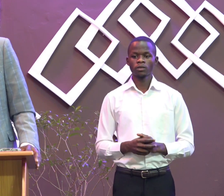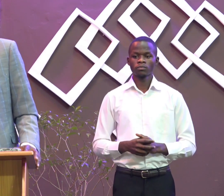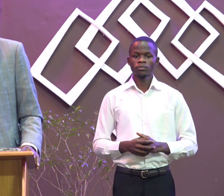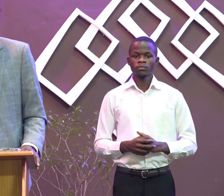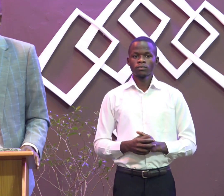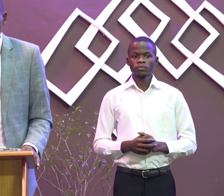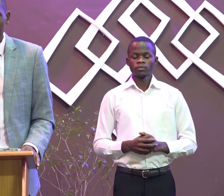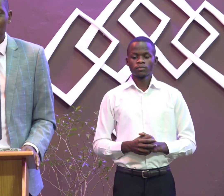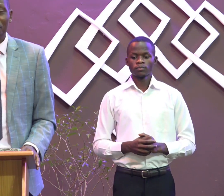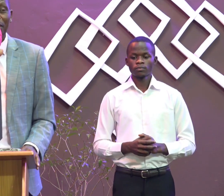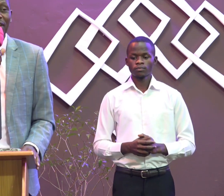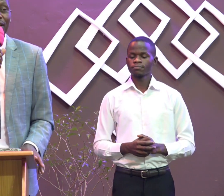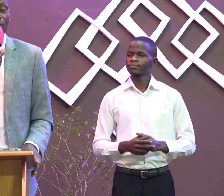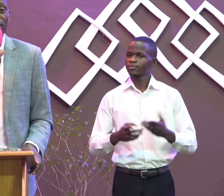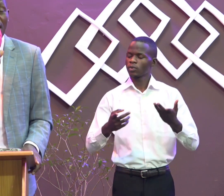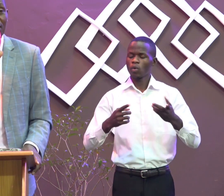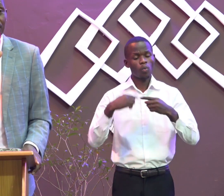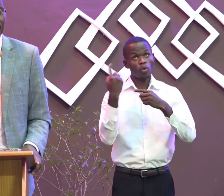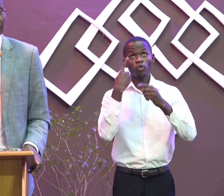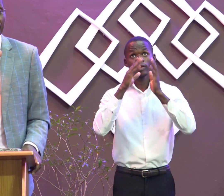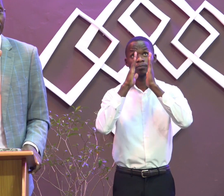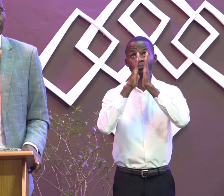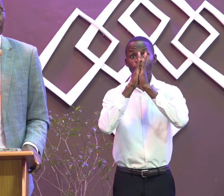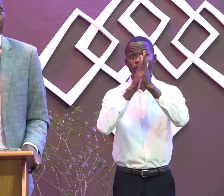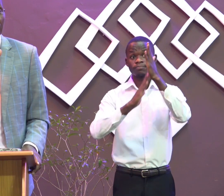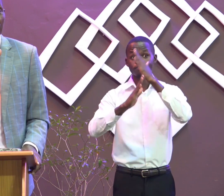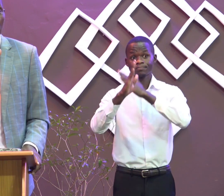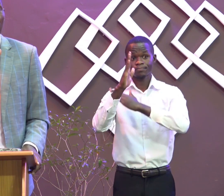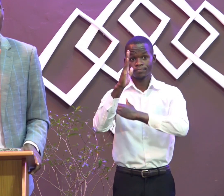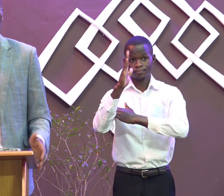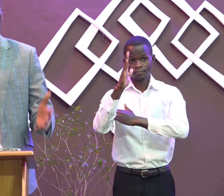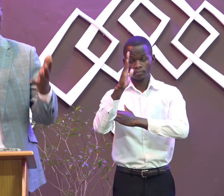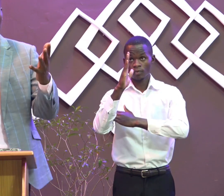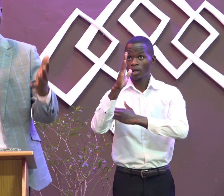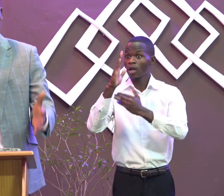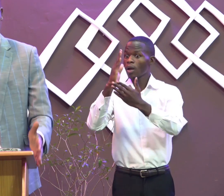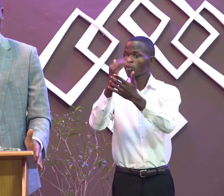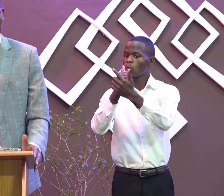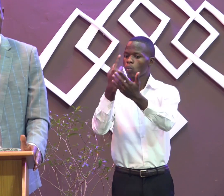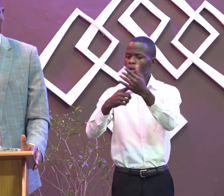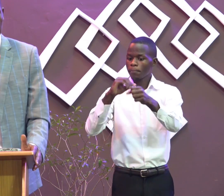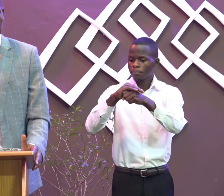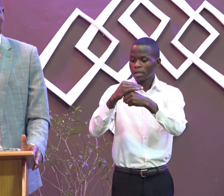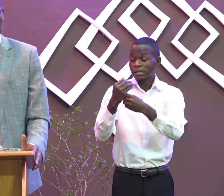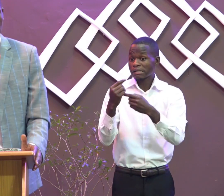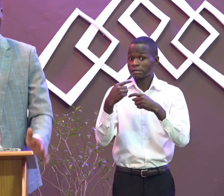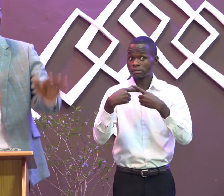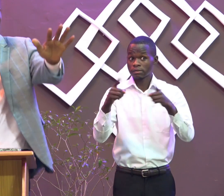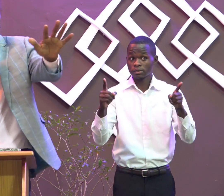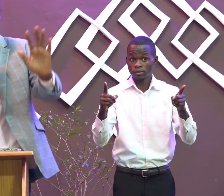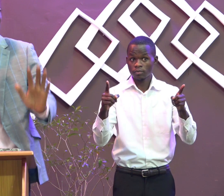or something against him. Tumusabira Katonda. We pray for him. Kwange chikole enjawulo. Because what makes